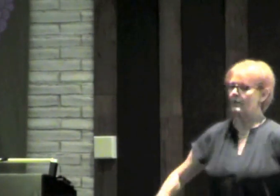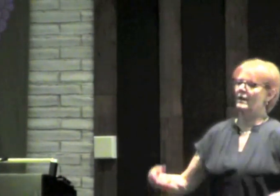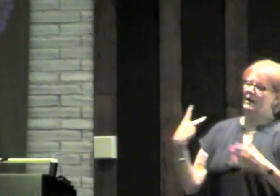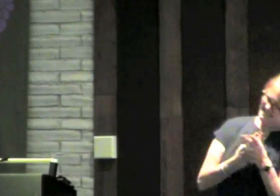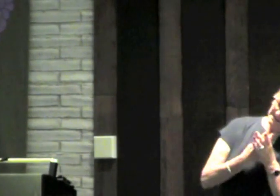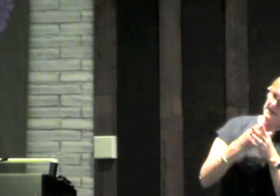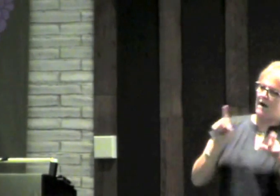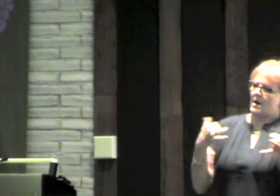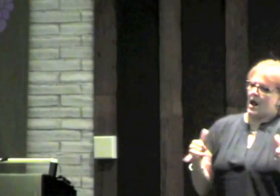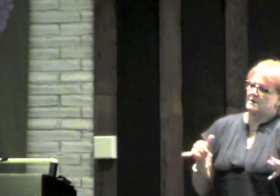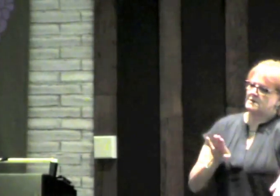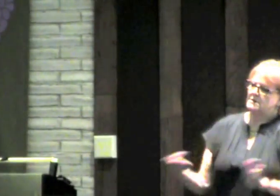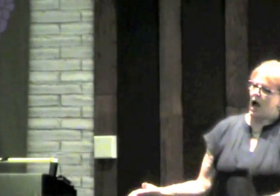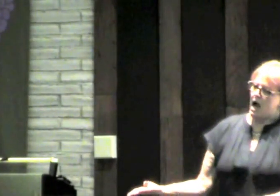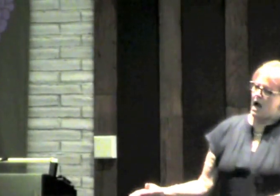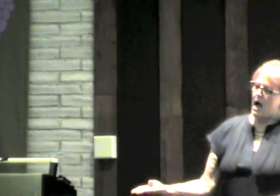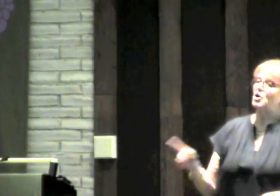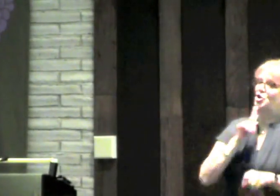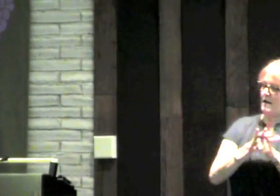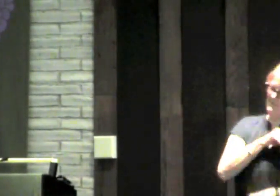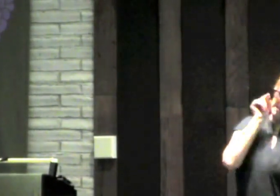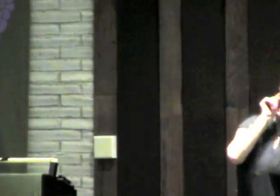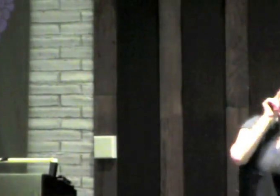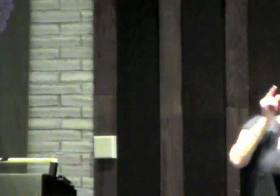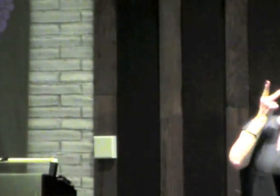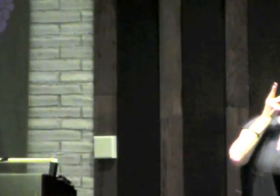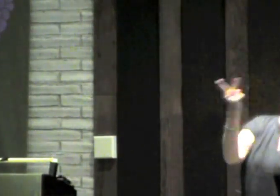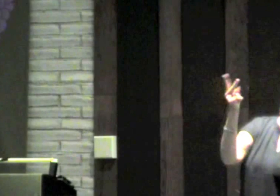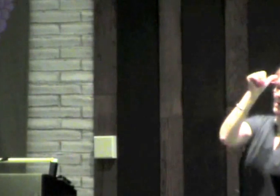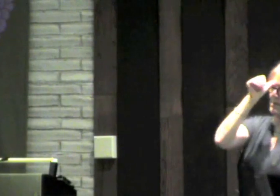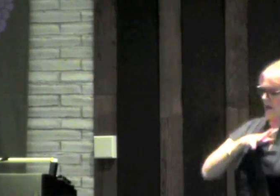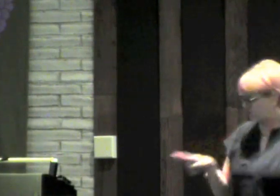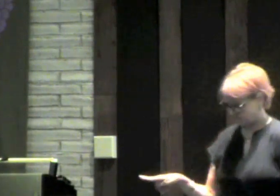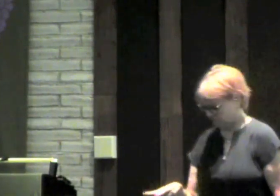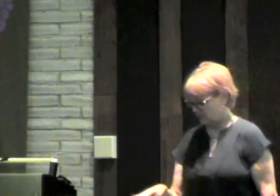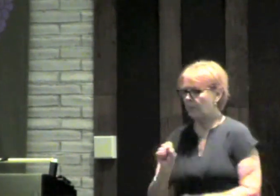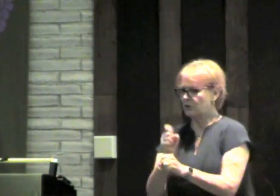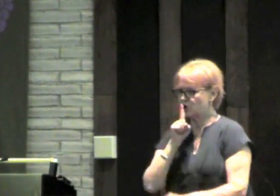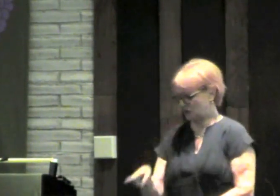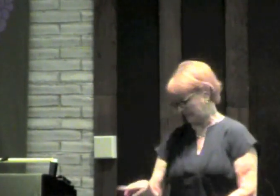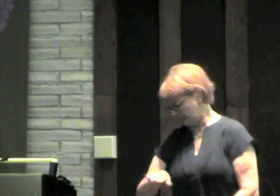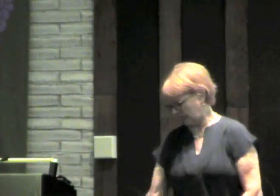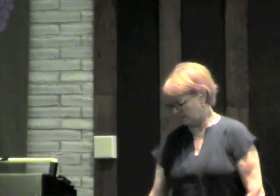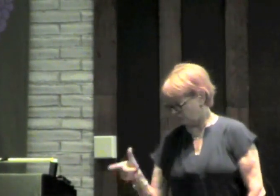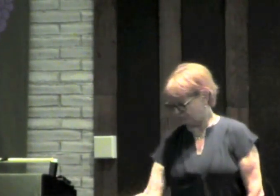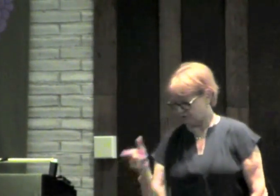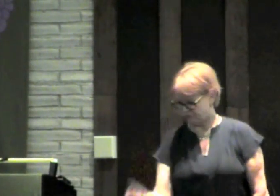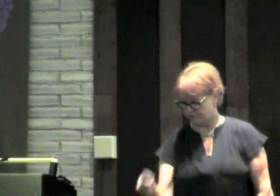and both legs maybe. Anyway, he had 4 gunshot wounds and he played dead. And he